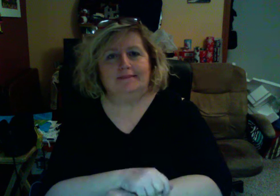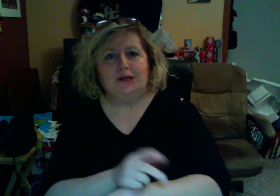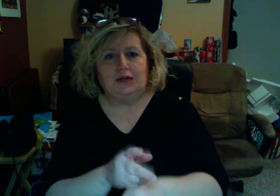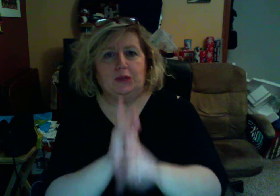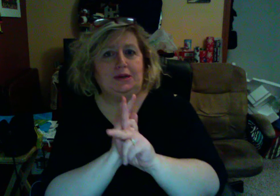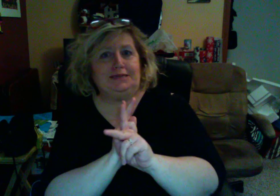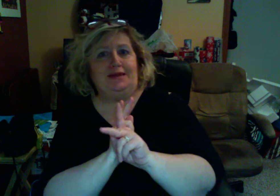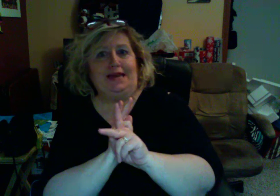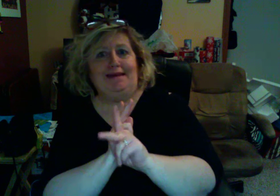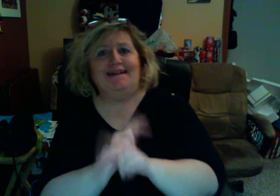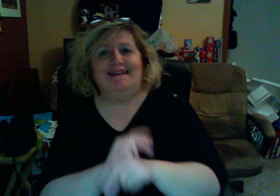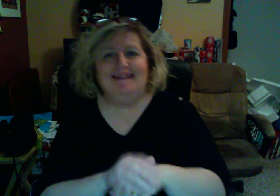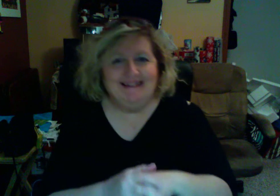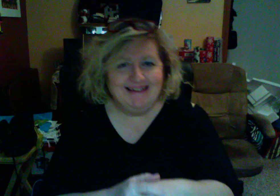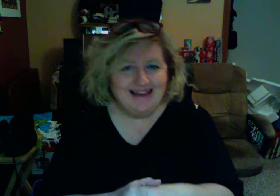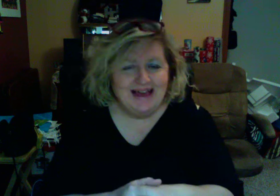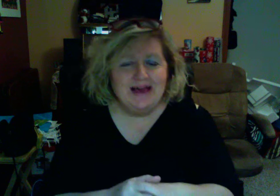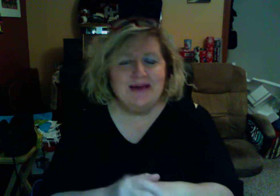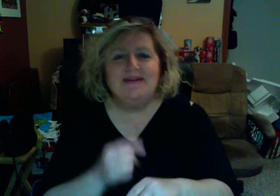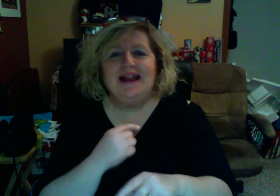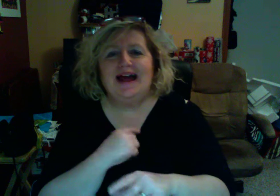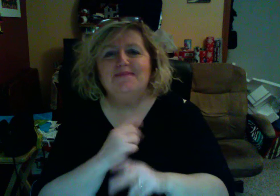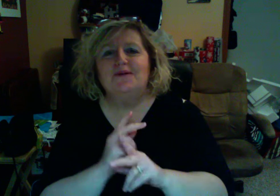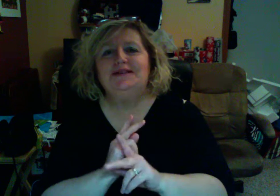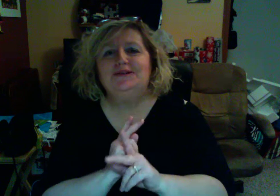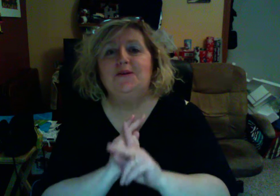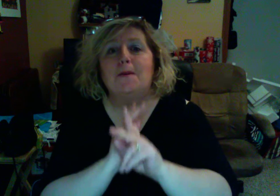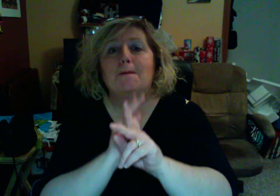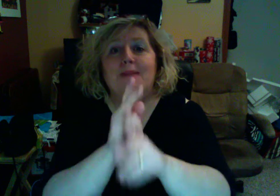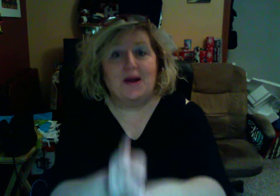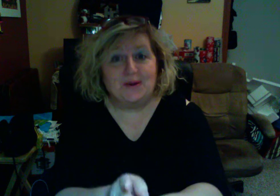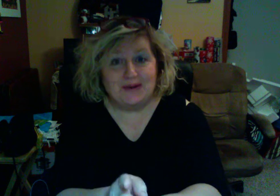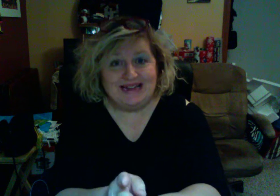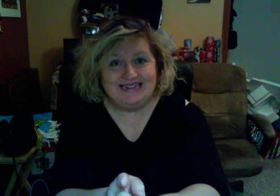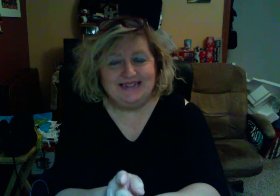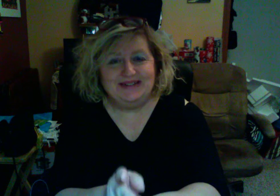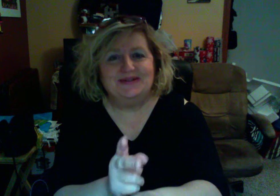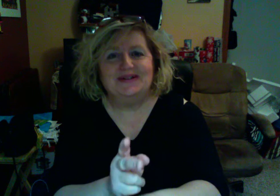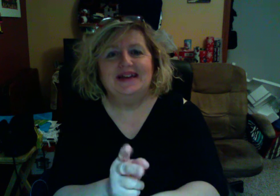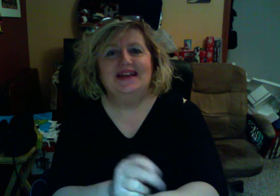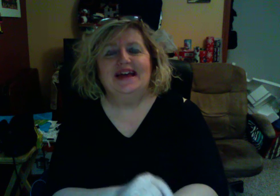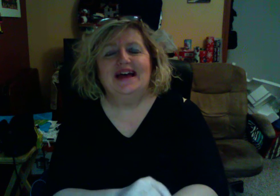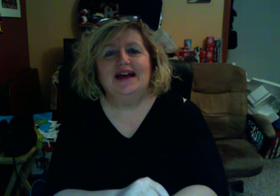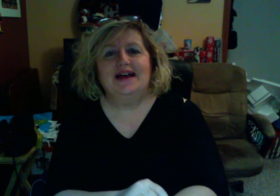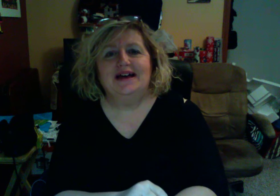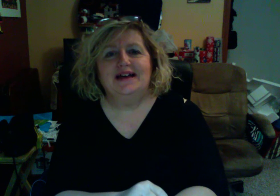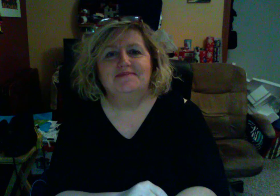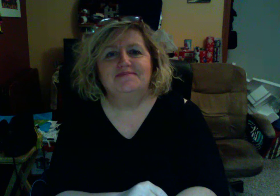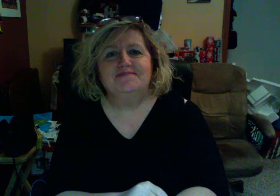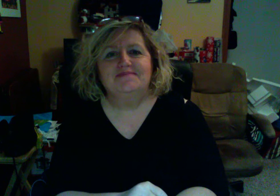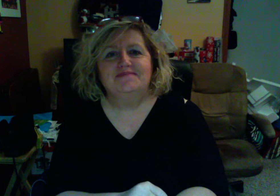to loan it to me. But I'm going to borrow it to you. I'm